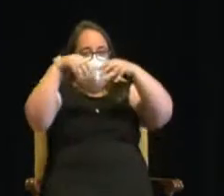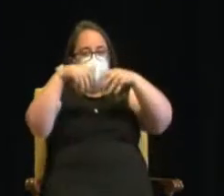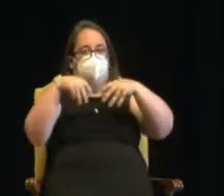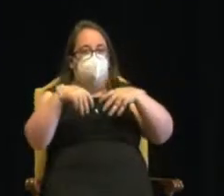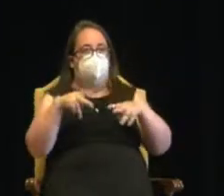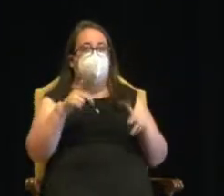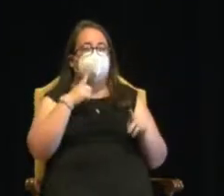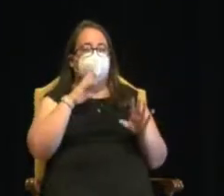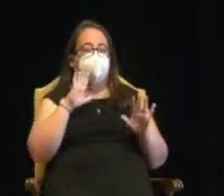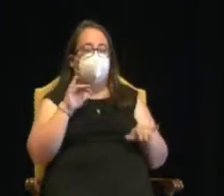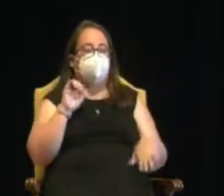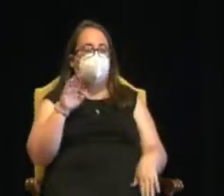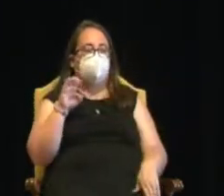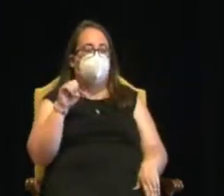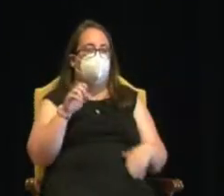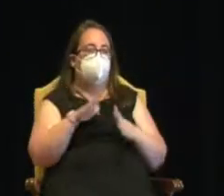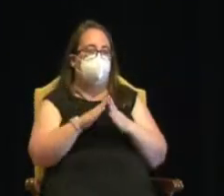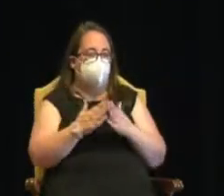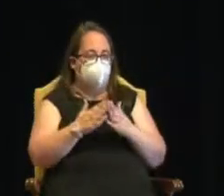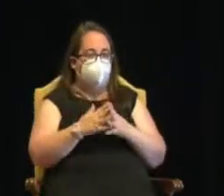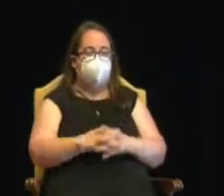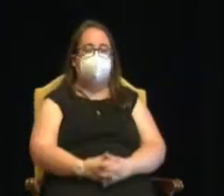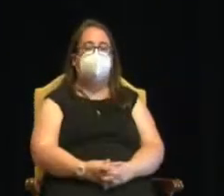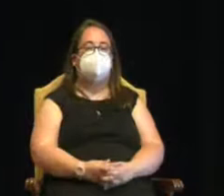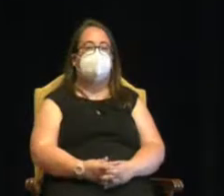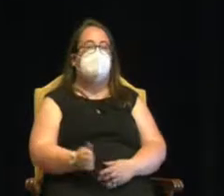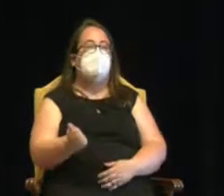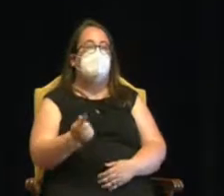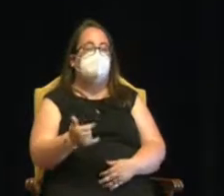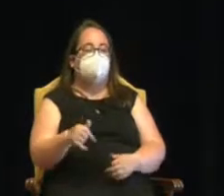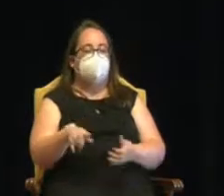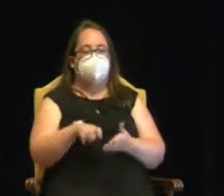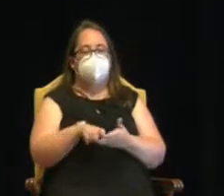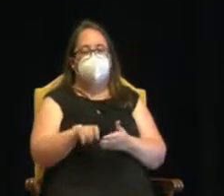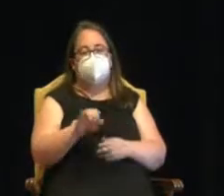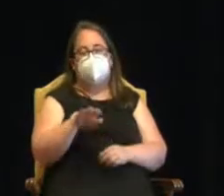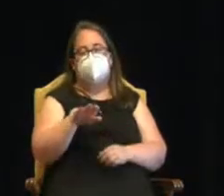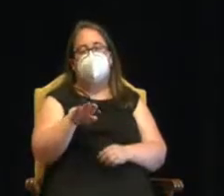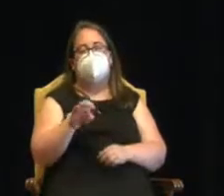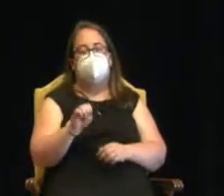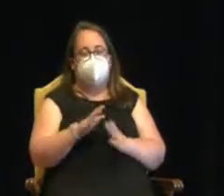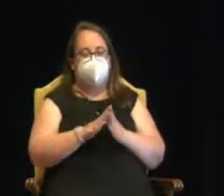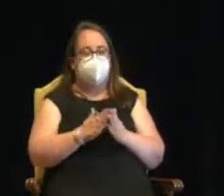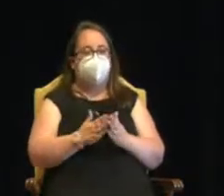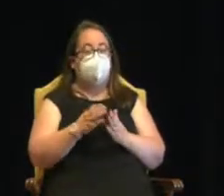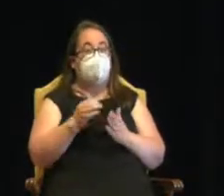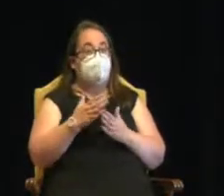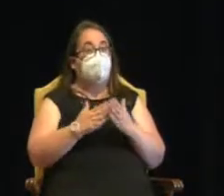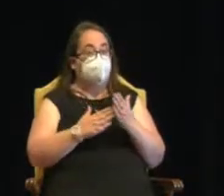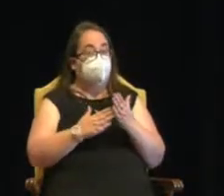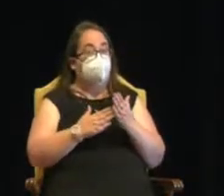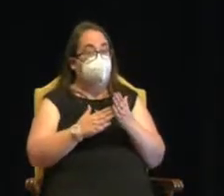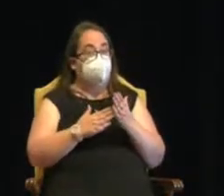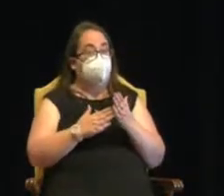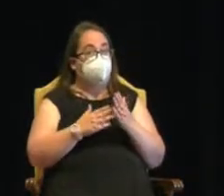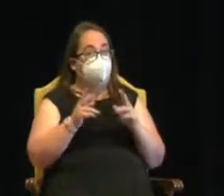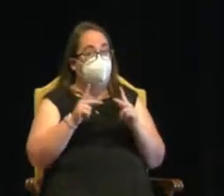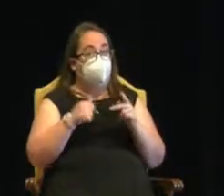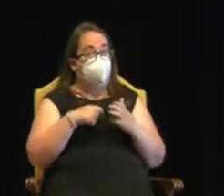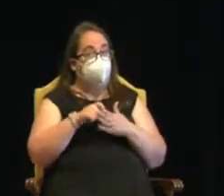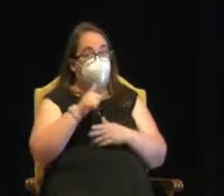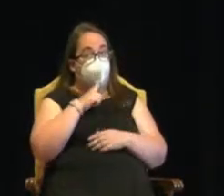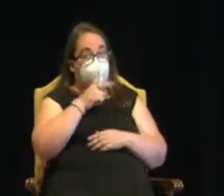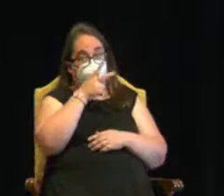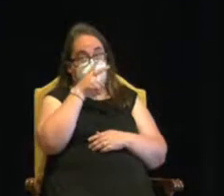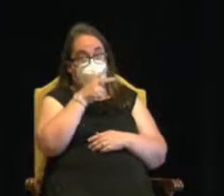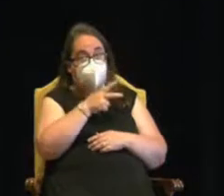oh, crime novels. Anyone could write a crime novel. And some literary people have tried and written very bad crime